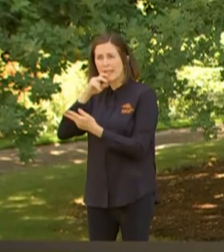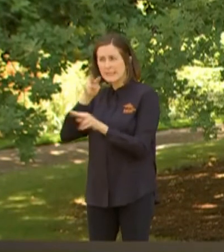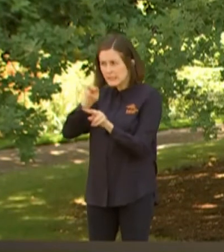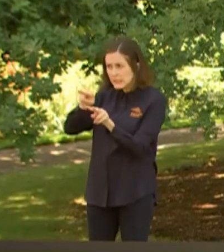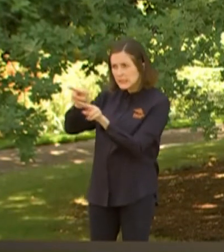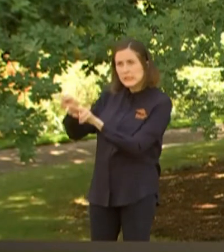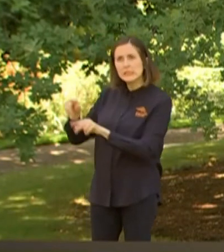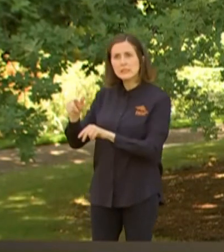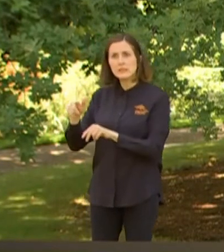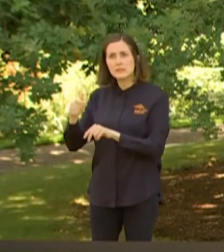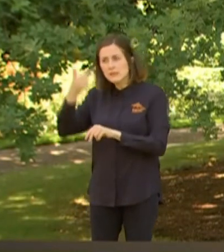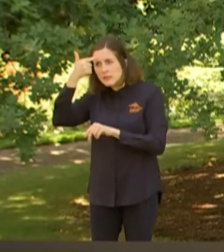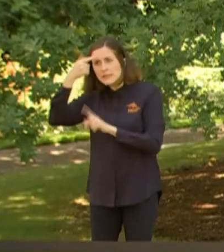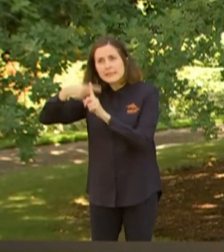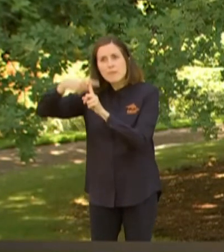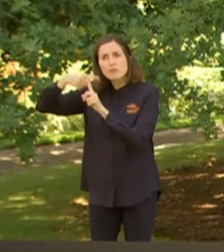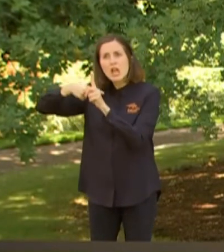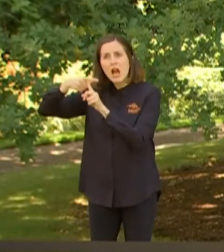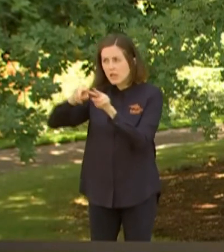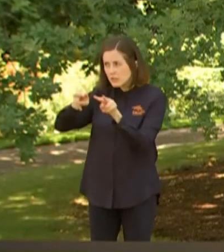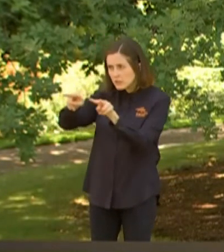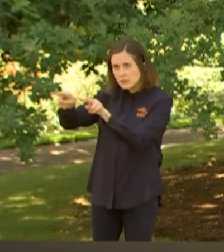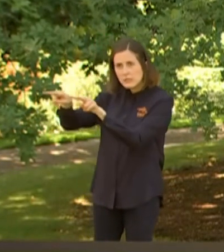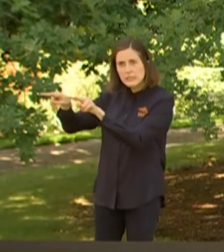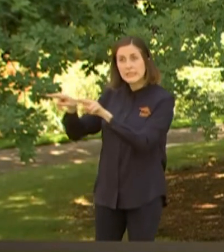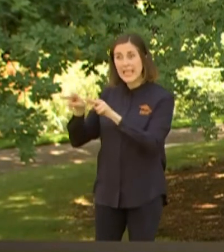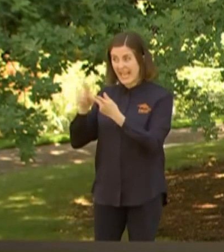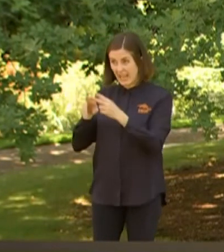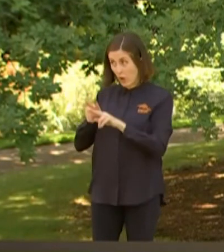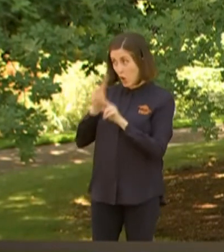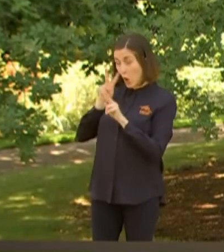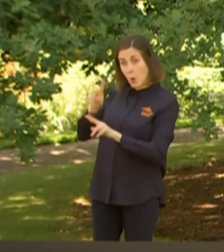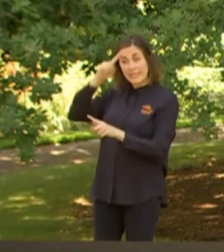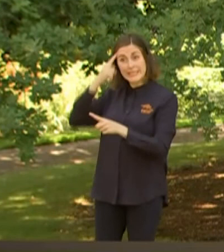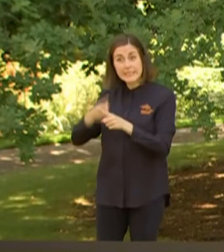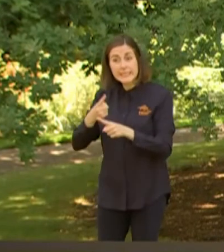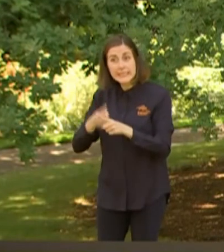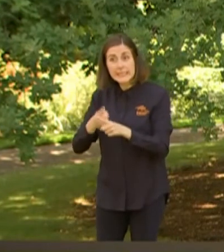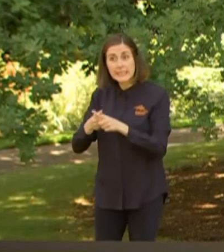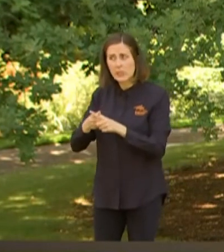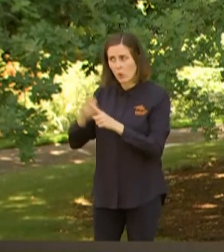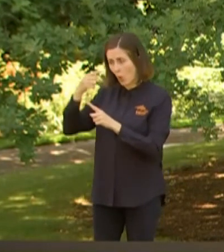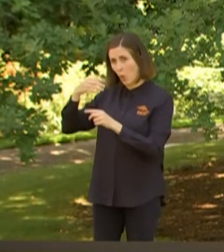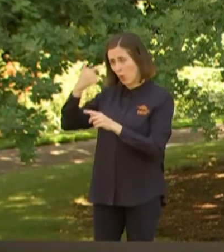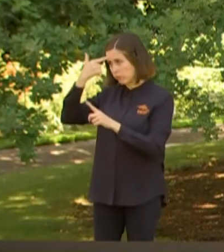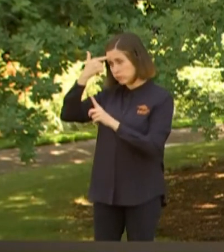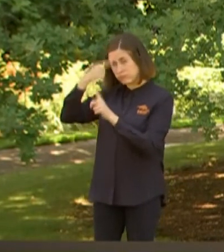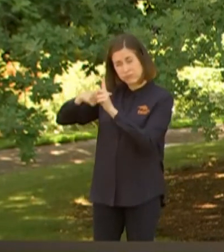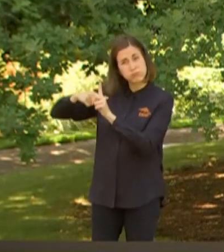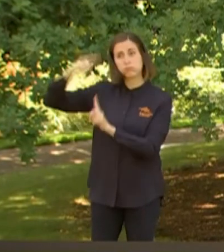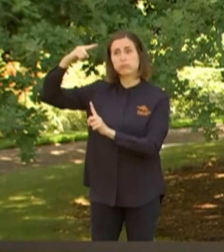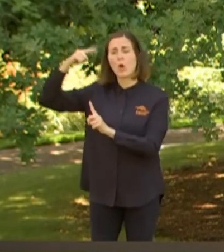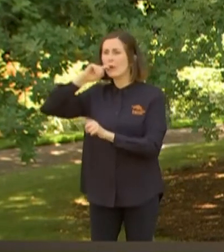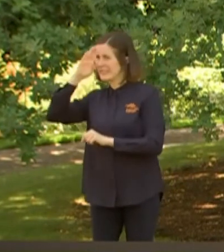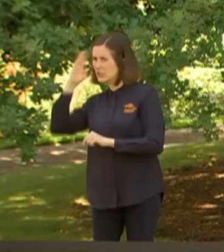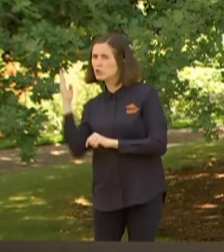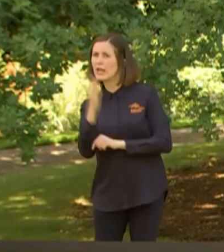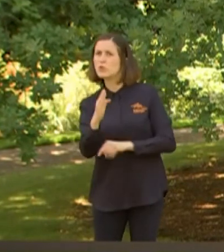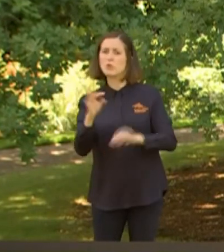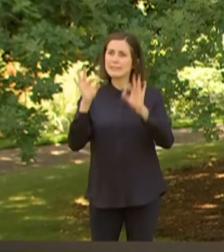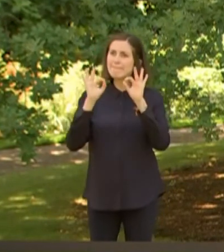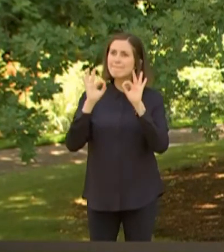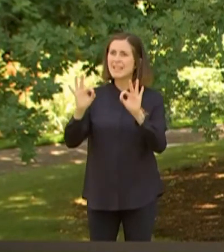all return travellers at the airport. Those who are symptomatic or have temperatures will be taken directly to the health hotel. This is